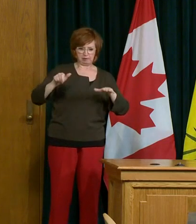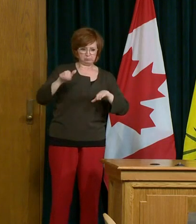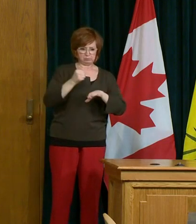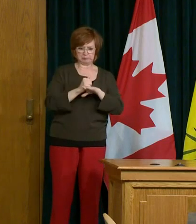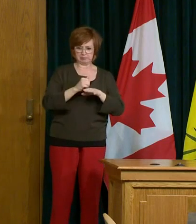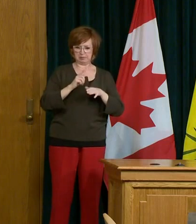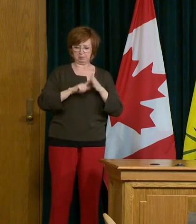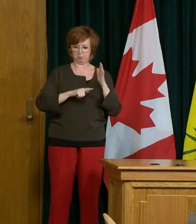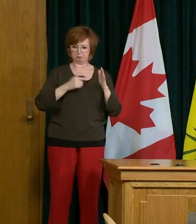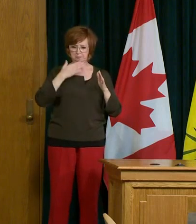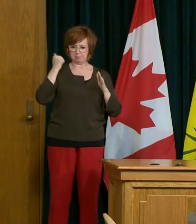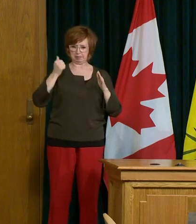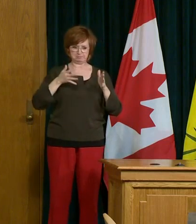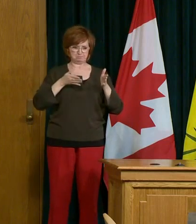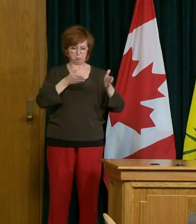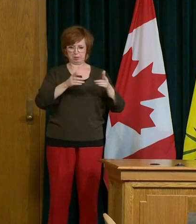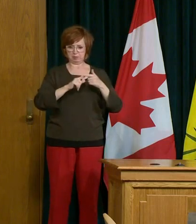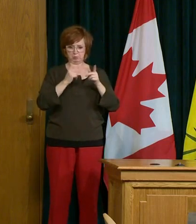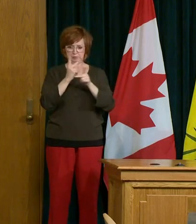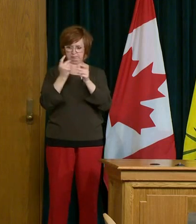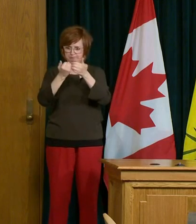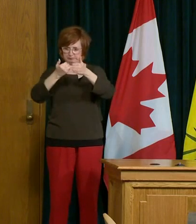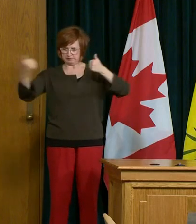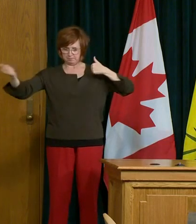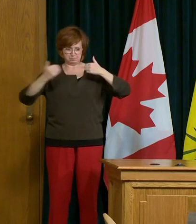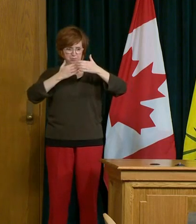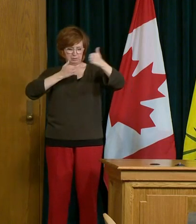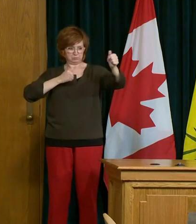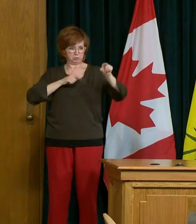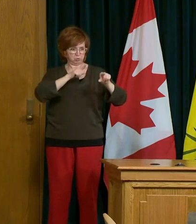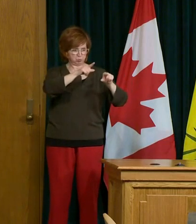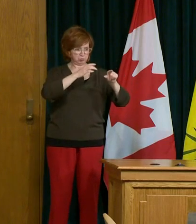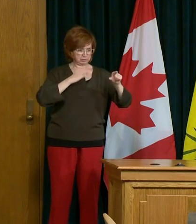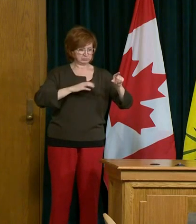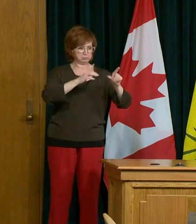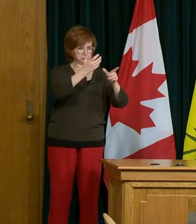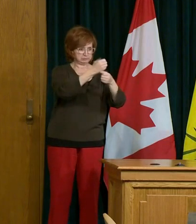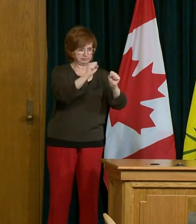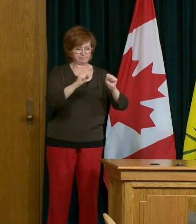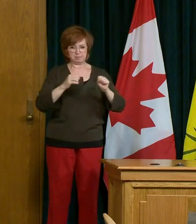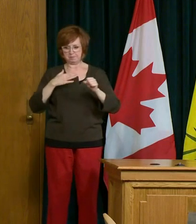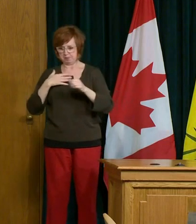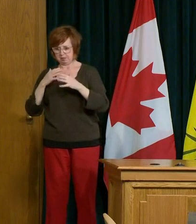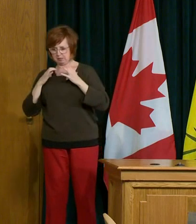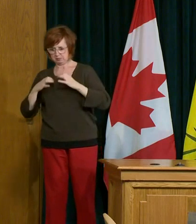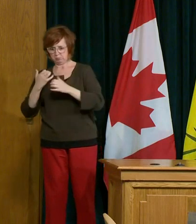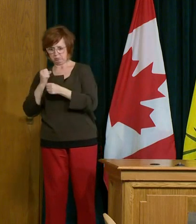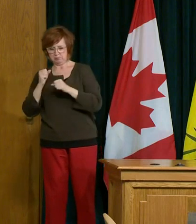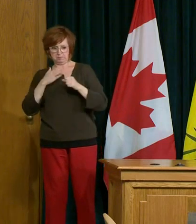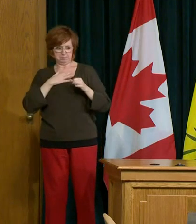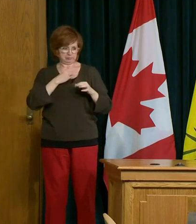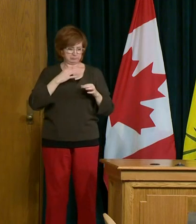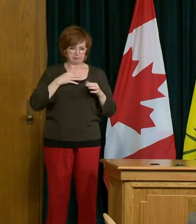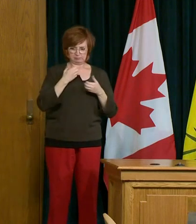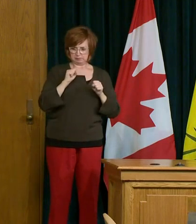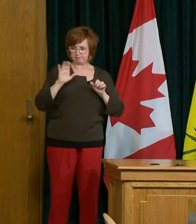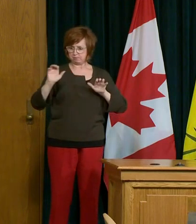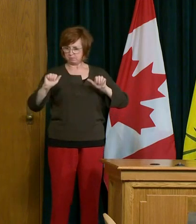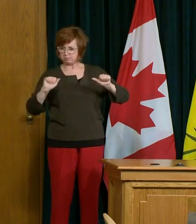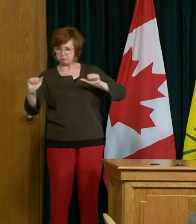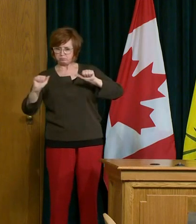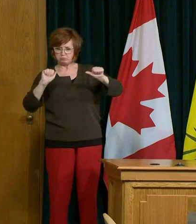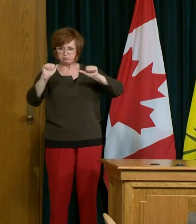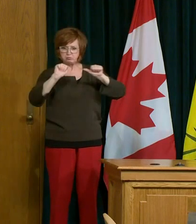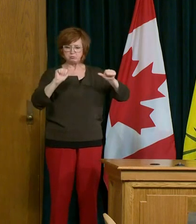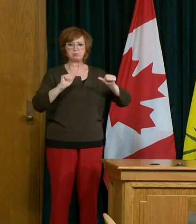can maintain physical distancing and keep my customers safe as well as myself and my employees safe. So actually they are the